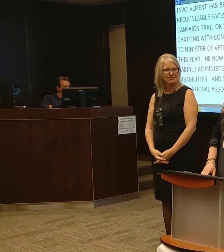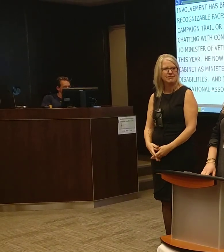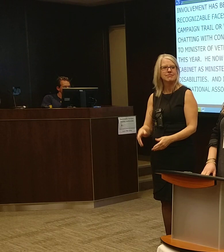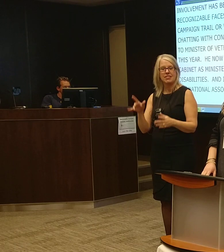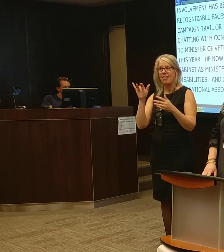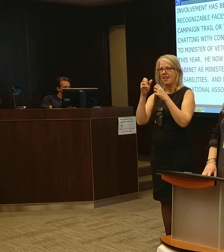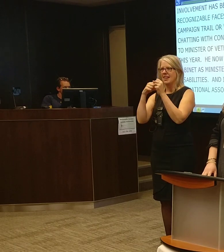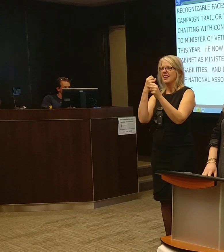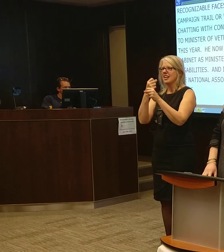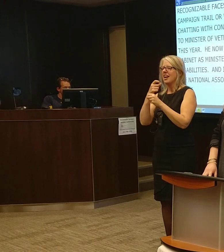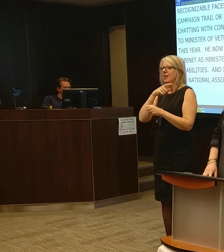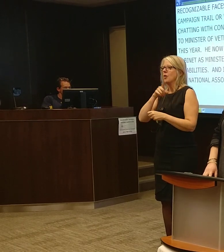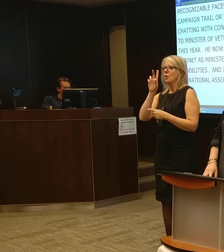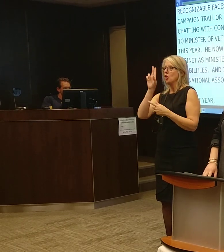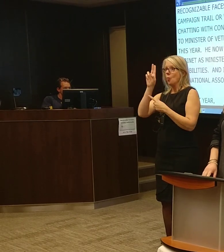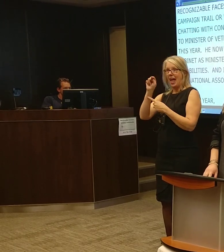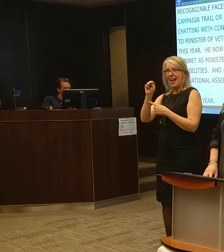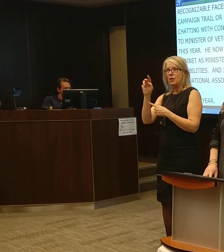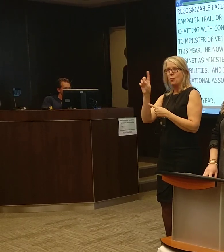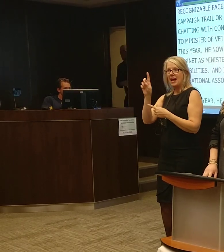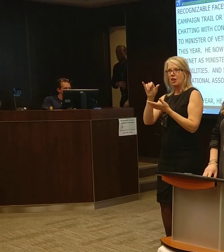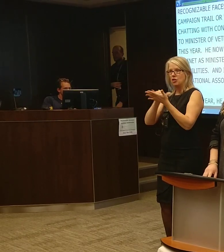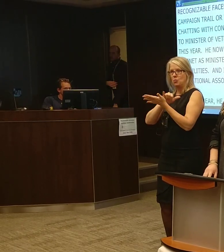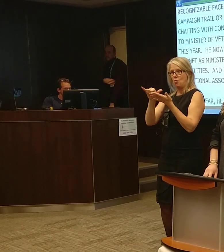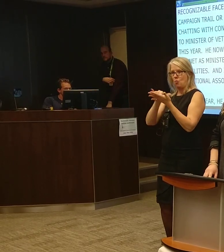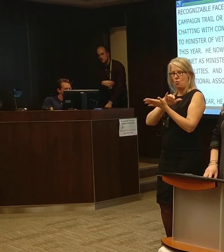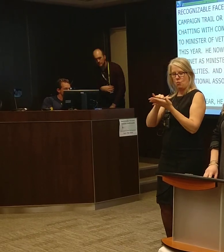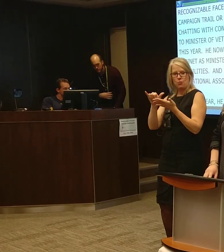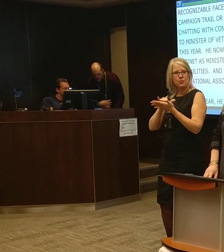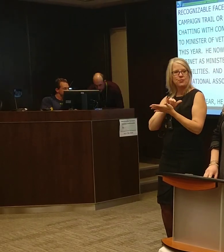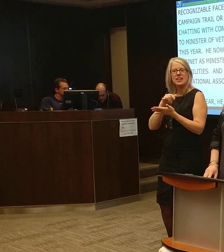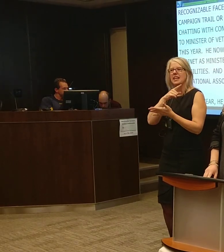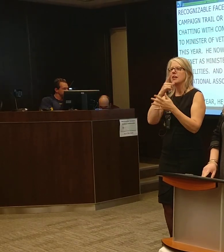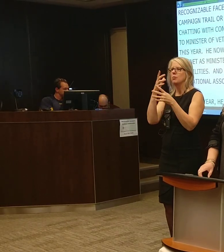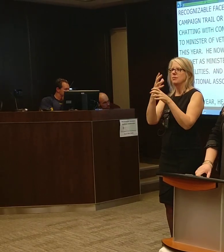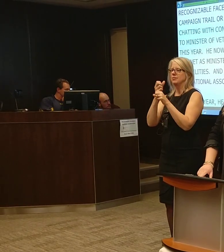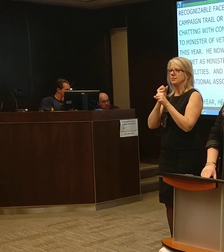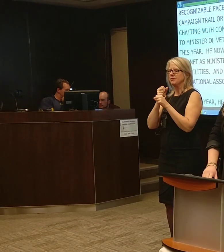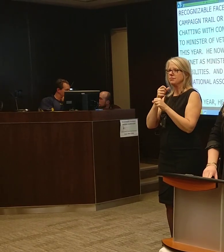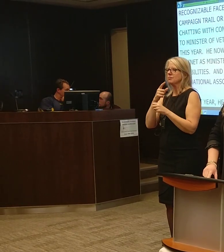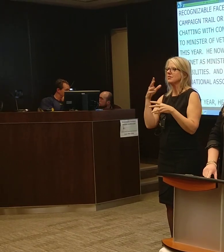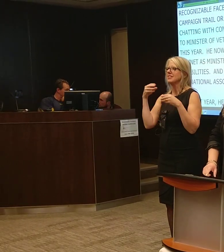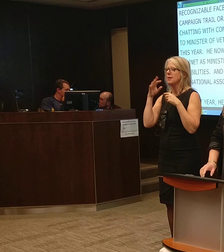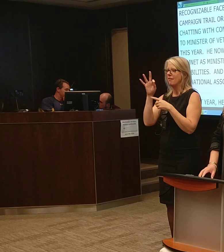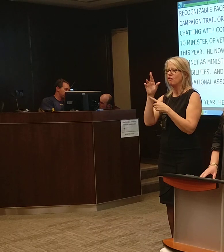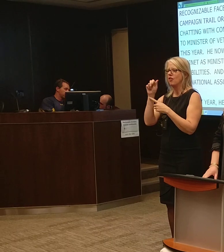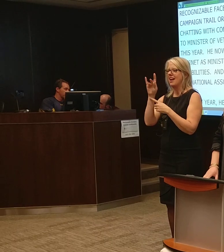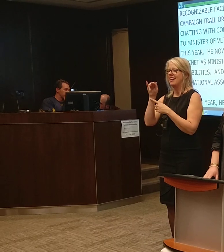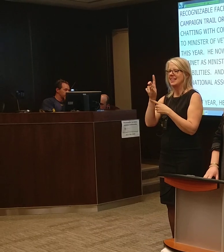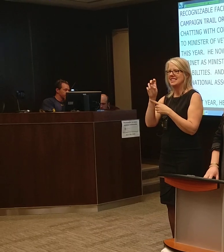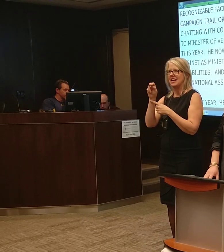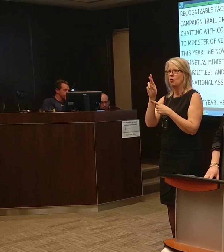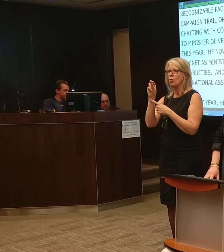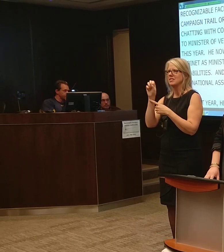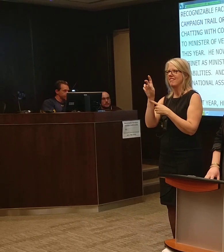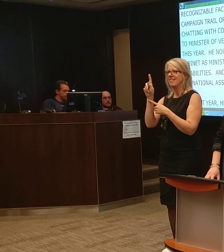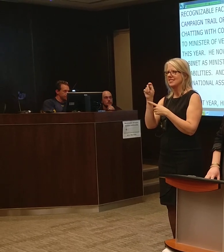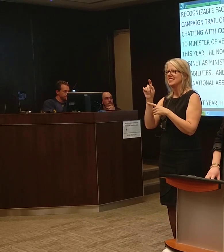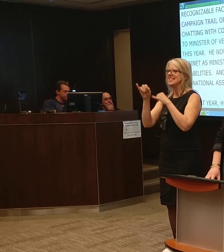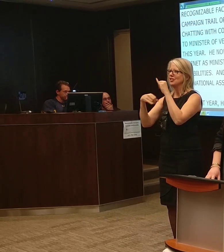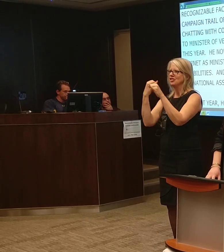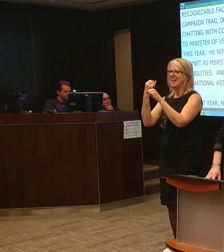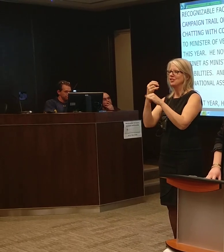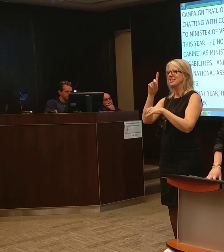That year, he went to the United Nations in New York and received to accept the Franklin Delano Roosevelt